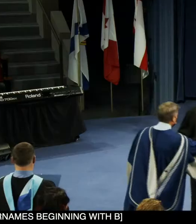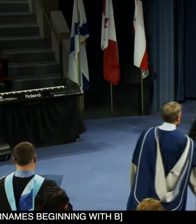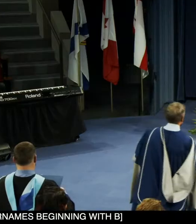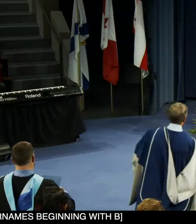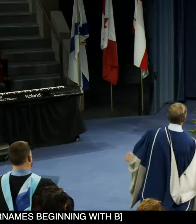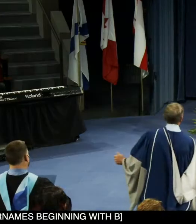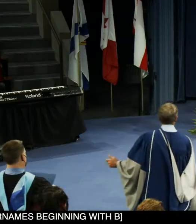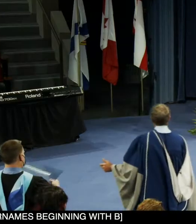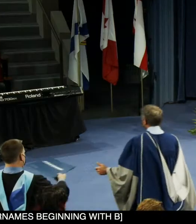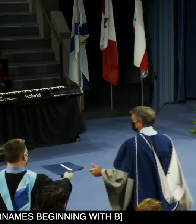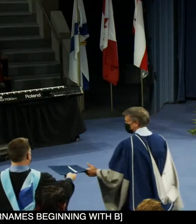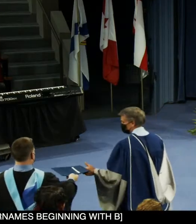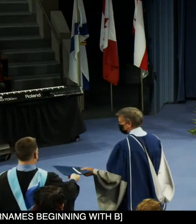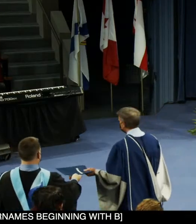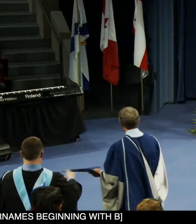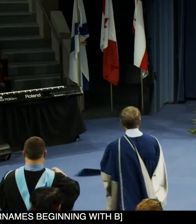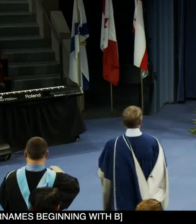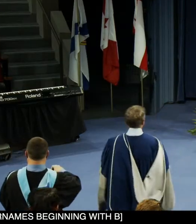Zachary Cameron.